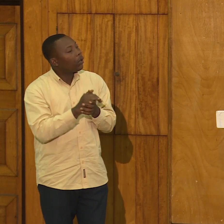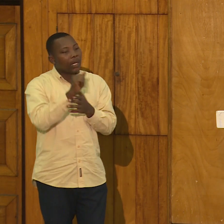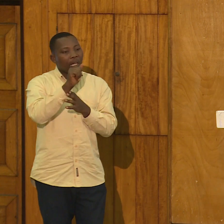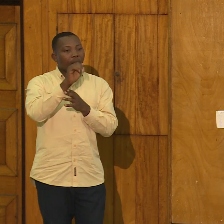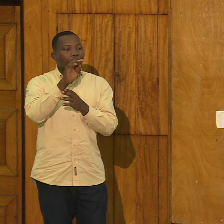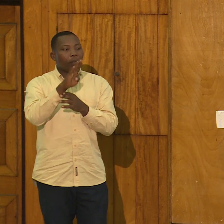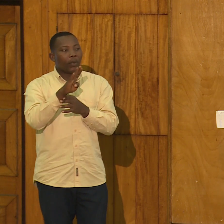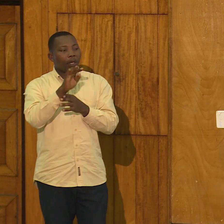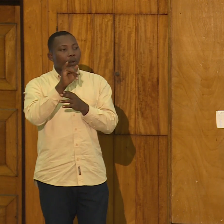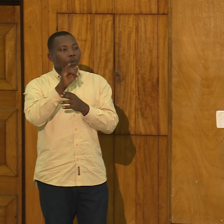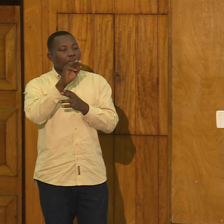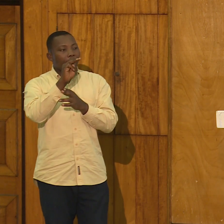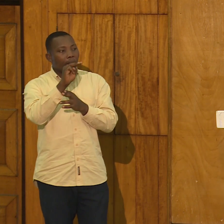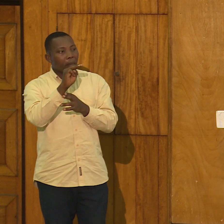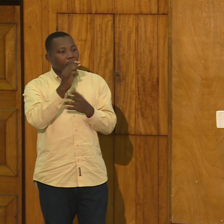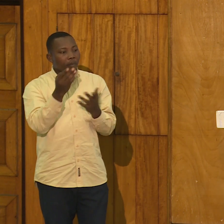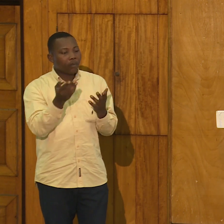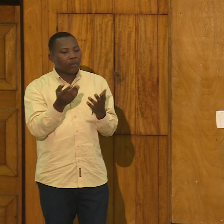ABYM who were recruited